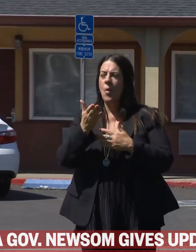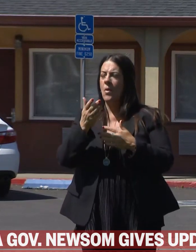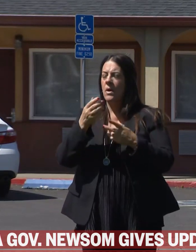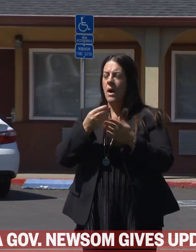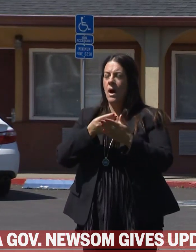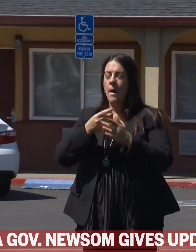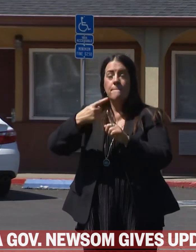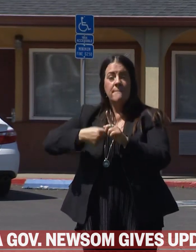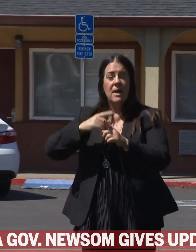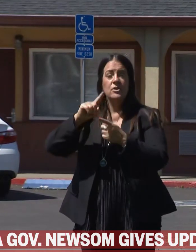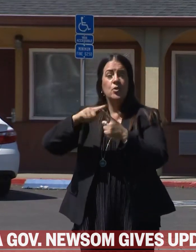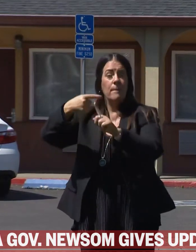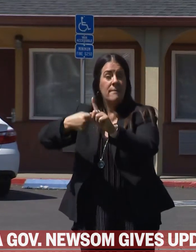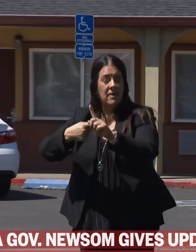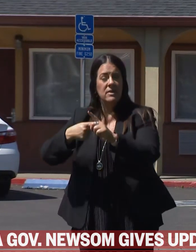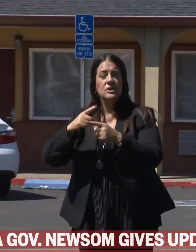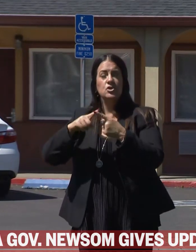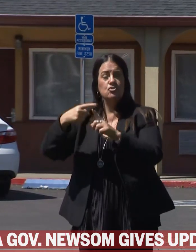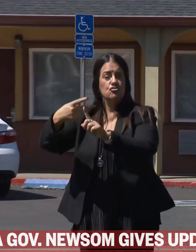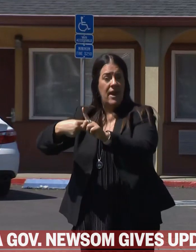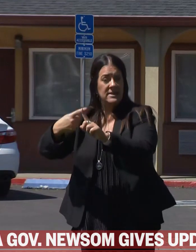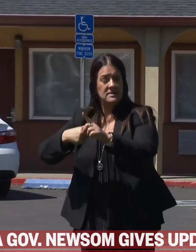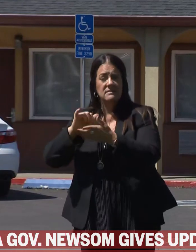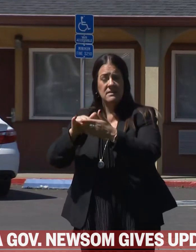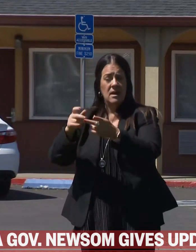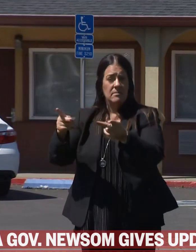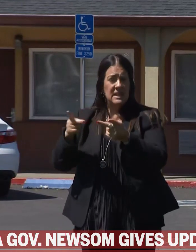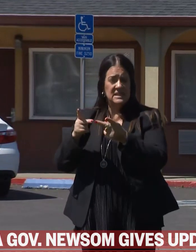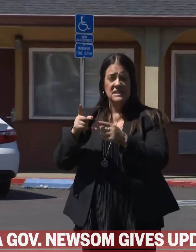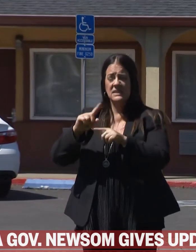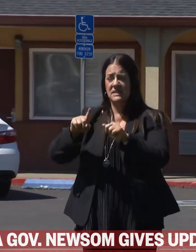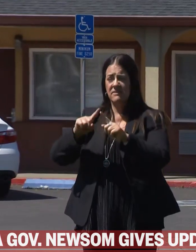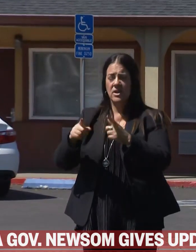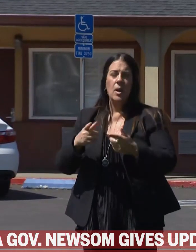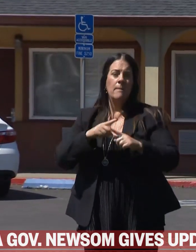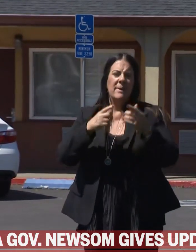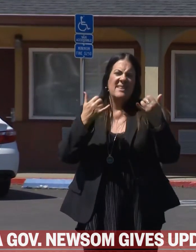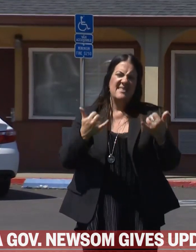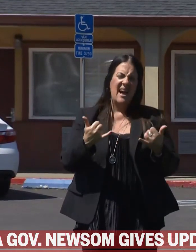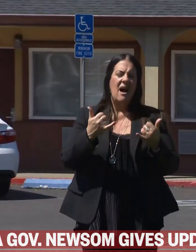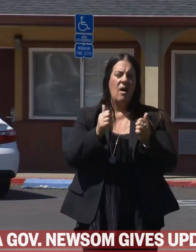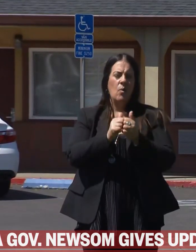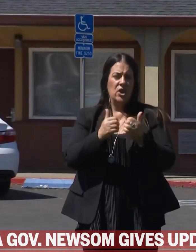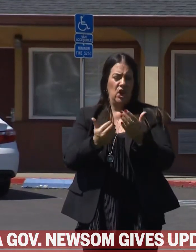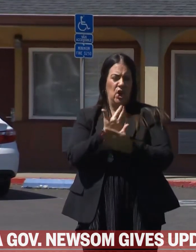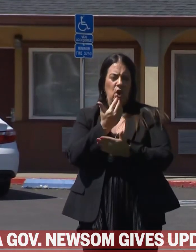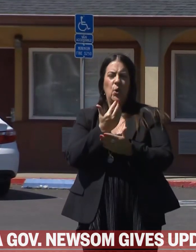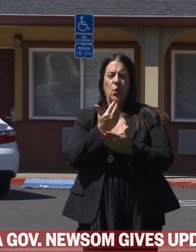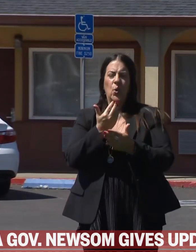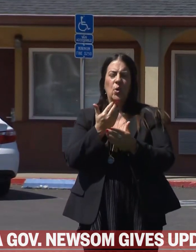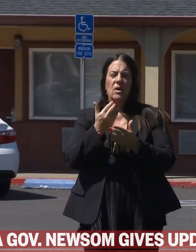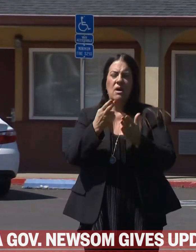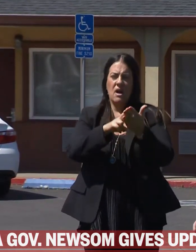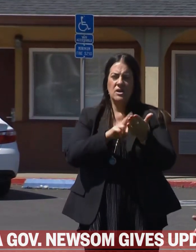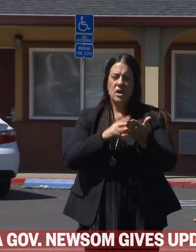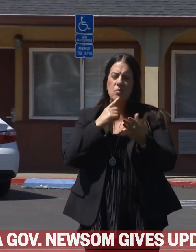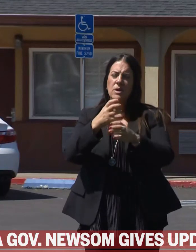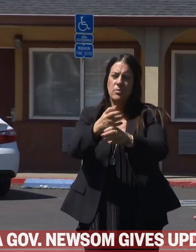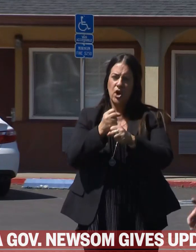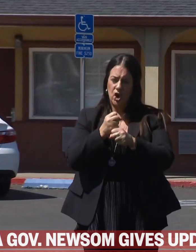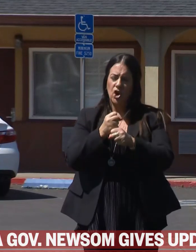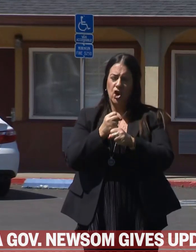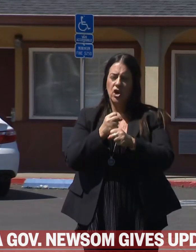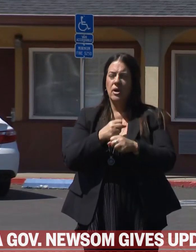refusal, or at least a right of first offer on all the new contracts that we are now procuring. And we are not walking away from our obligations